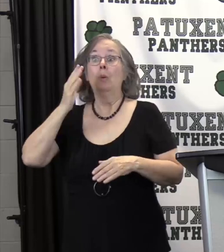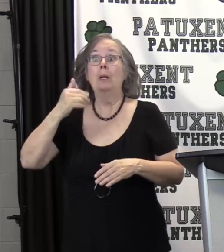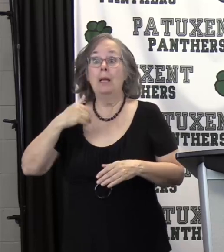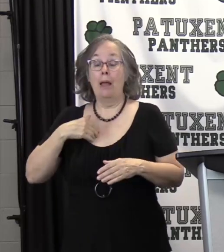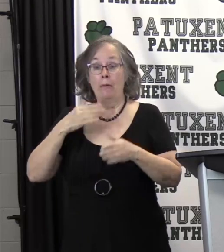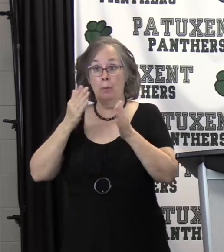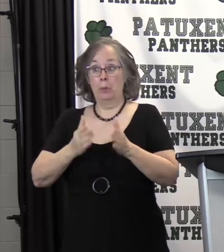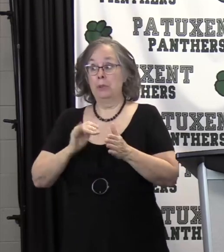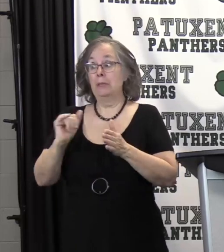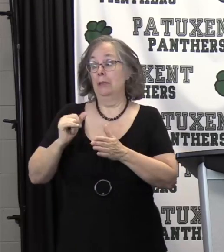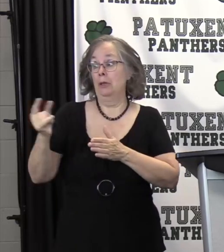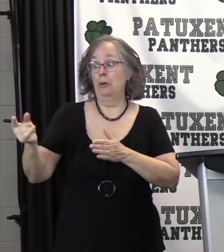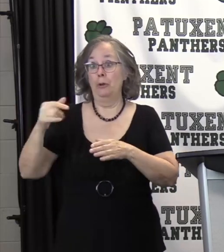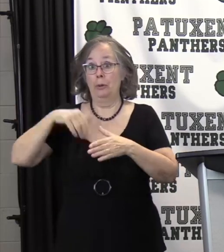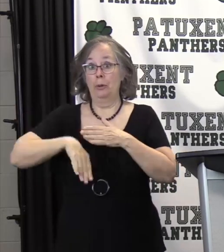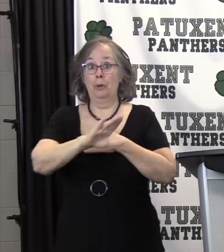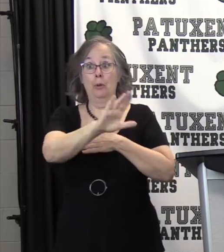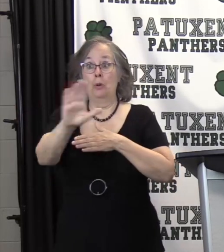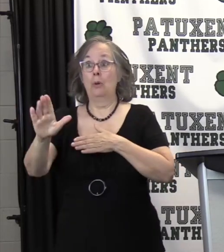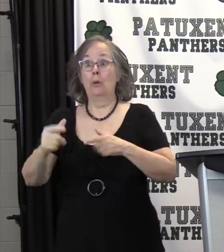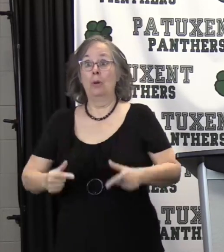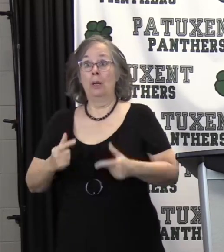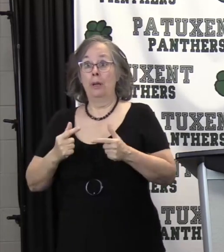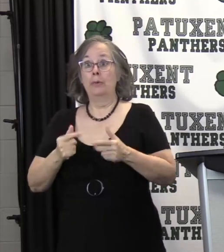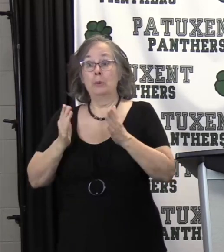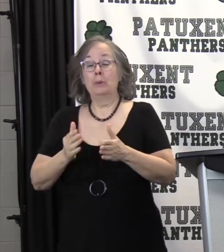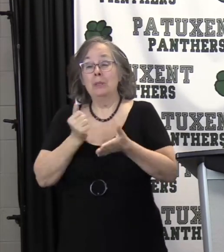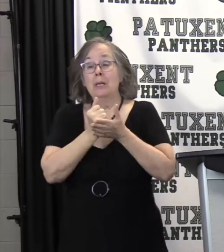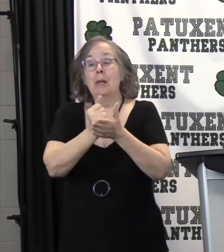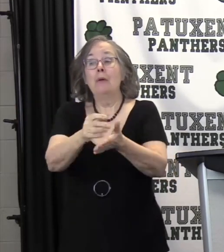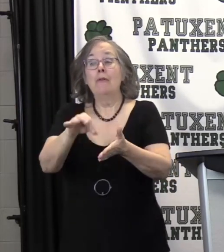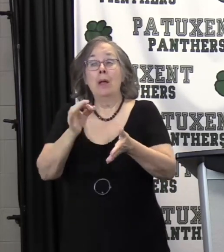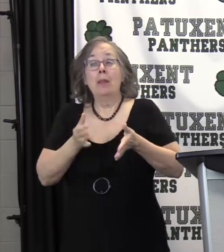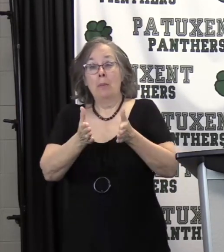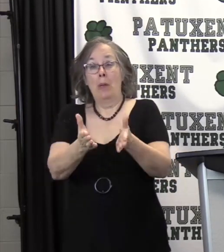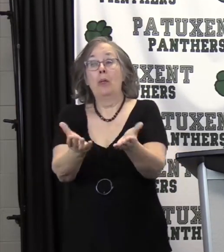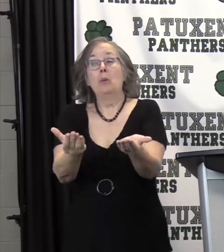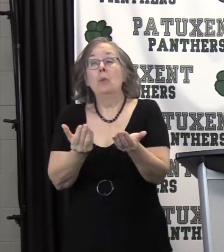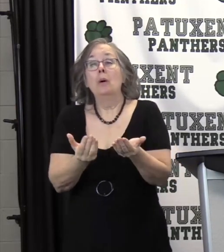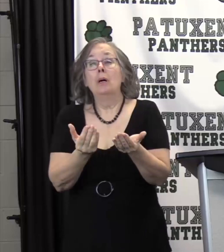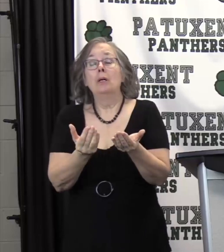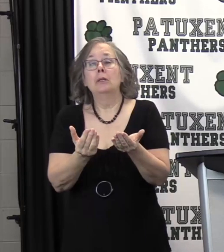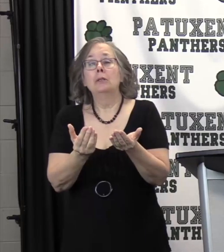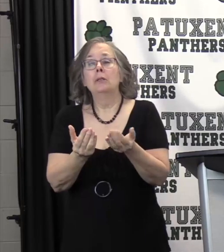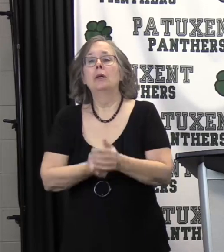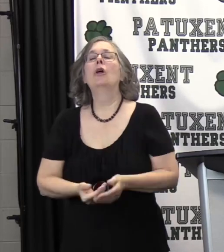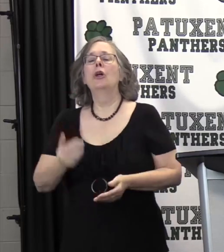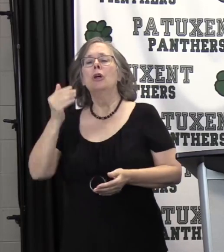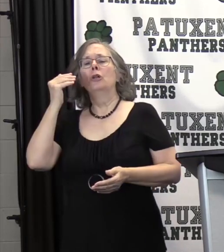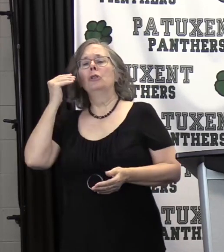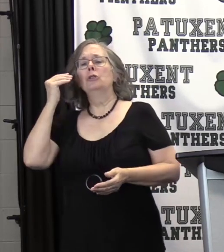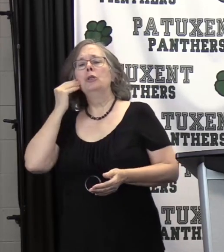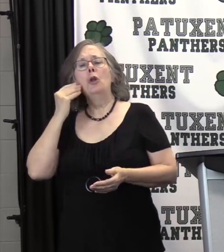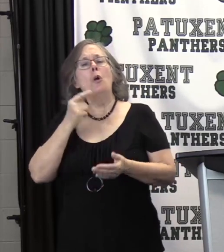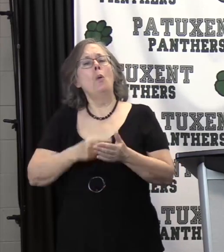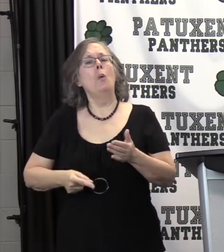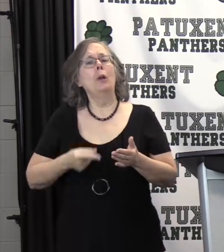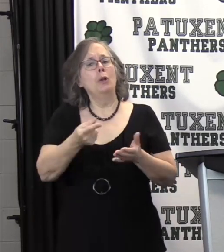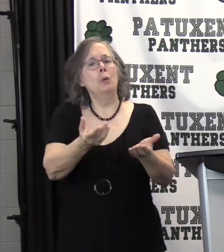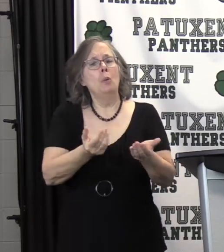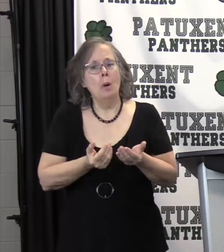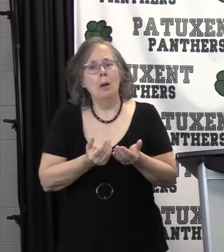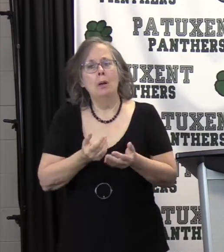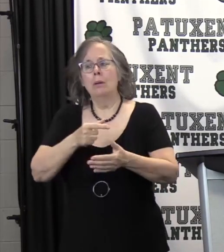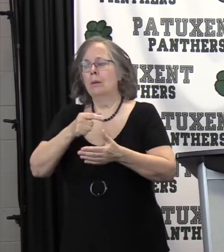have a person like this in your lives, a person who helps you find the path you want to take, to know what you want from your life and what you want to do